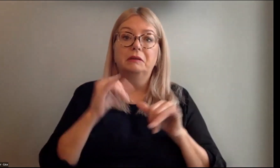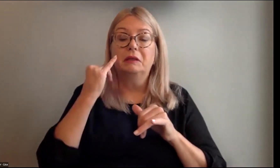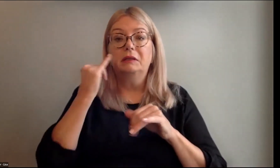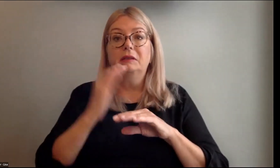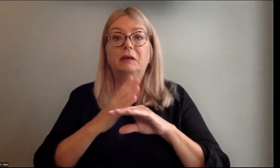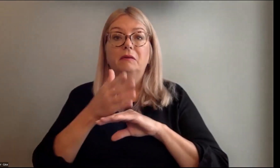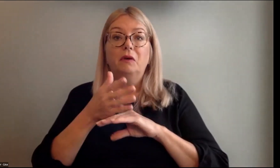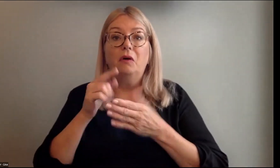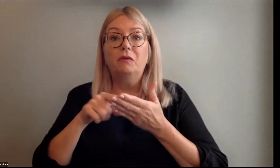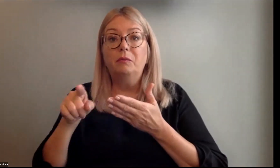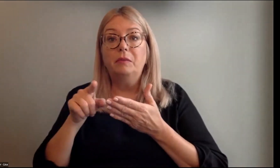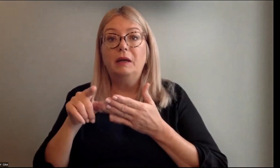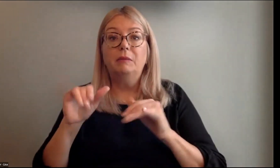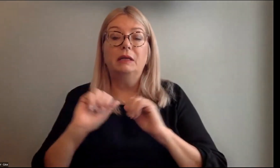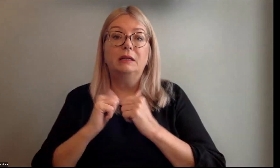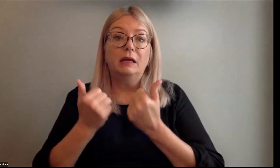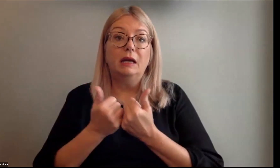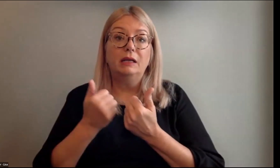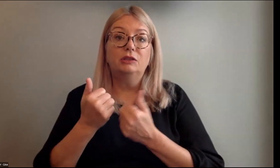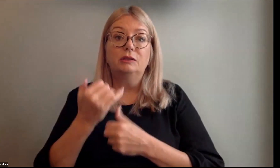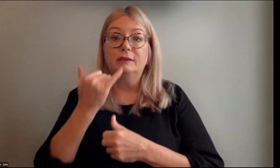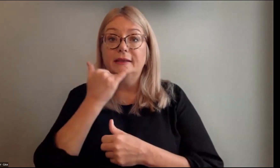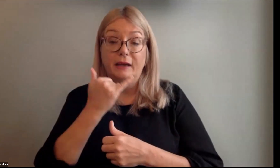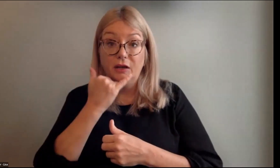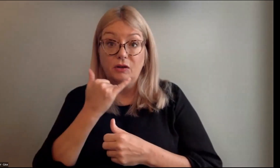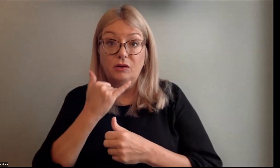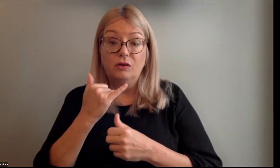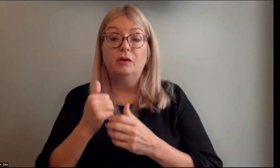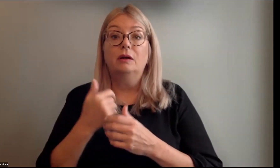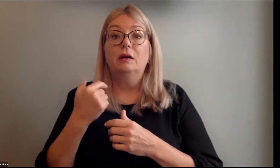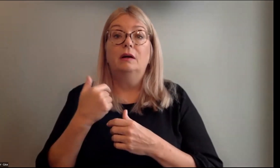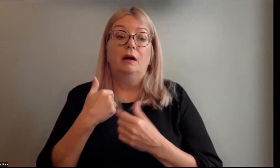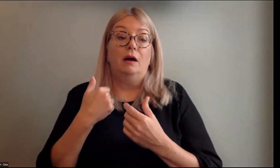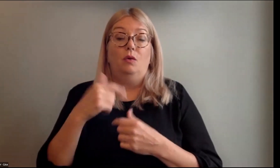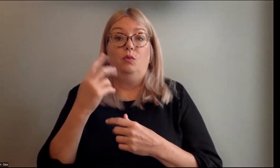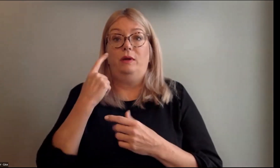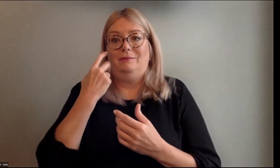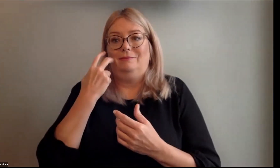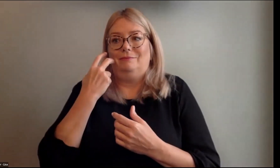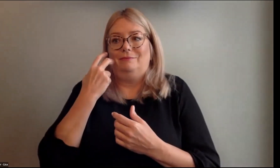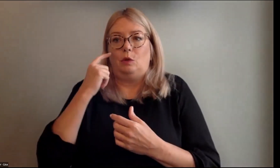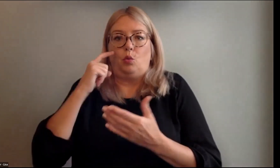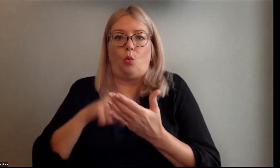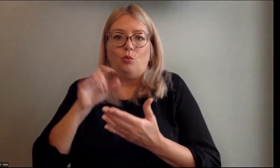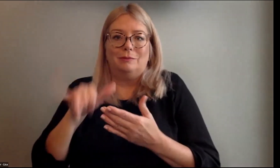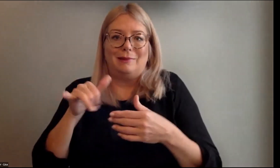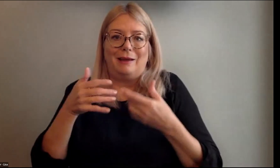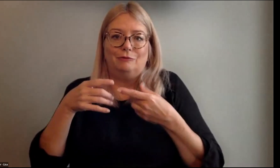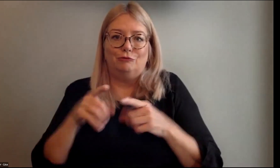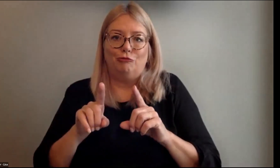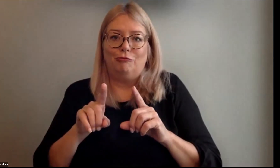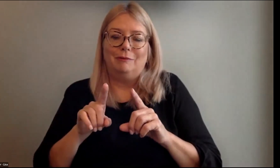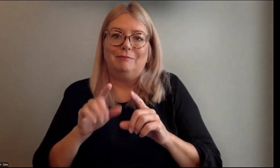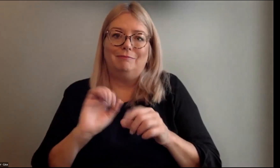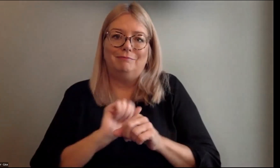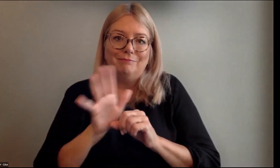agency error, which I think is particularly important as we've seen during the pandemic, and then just like sort of this cause undue